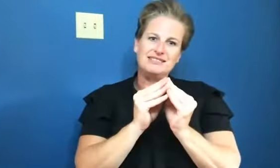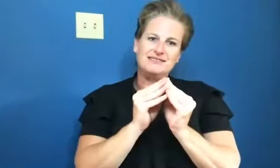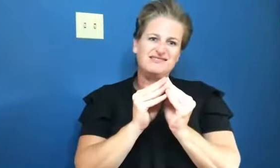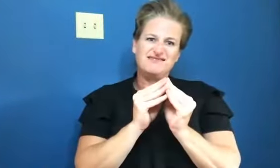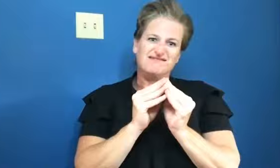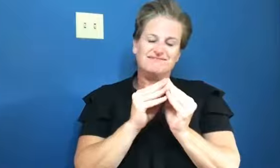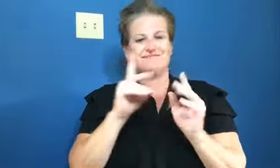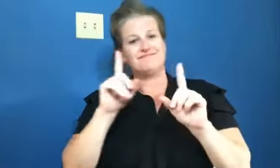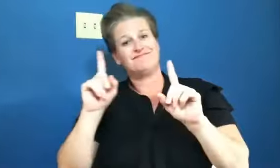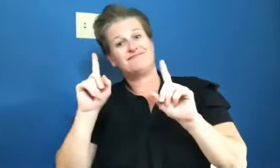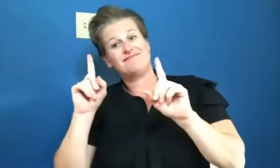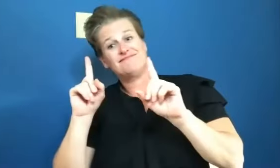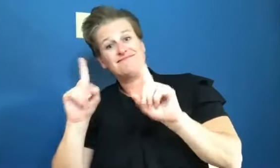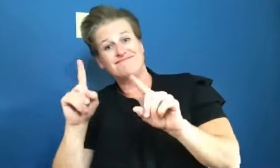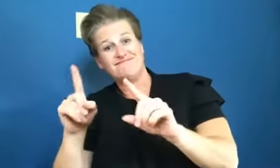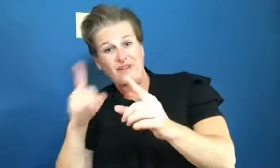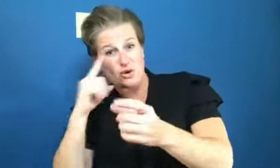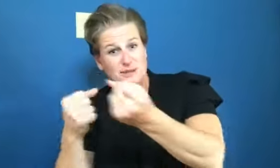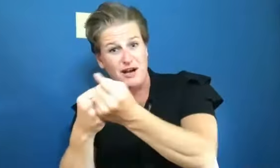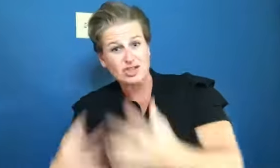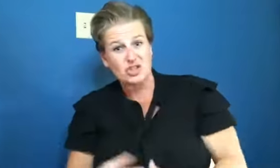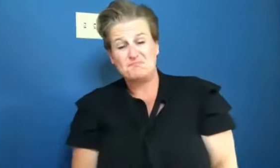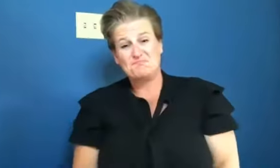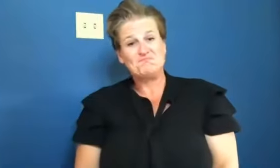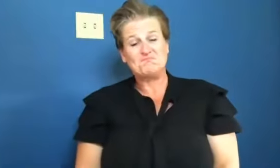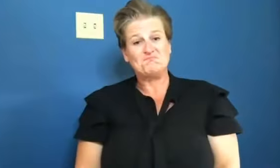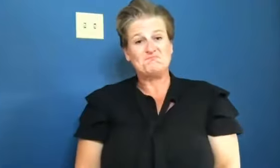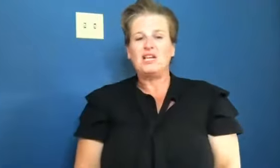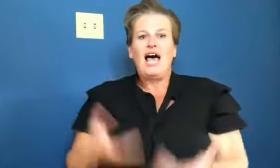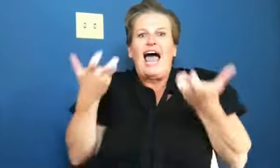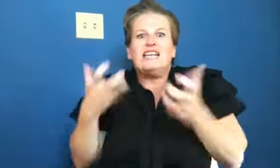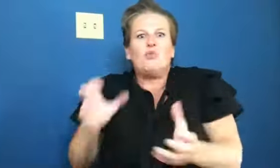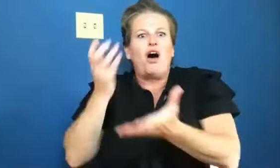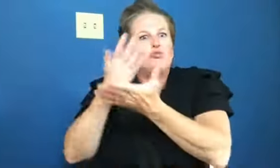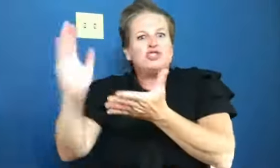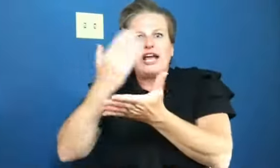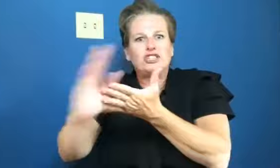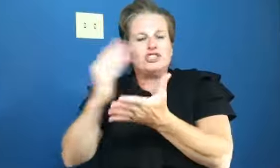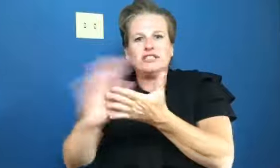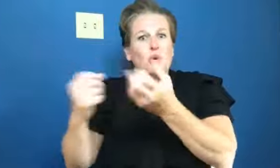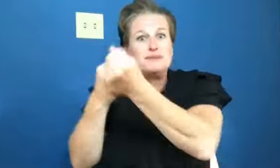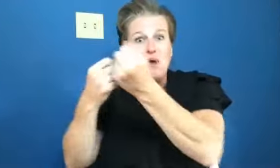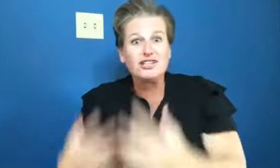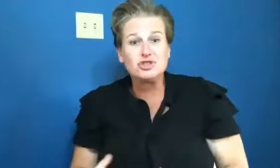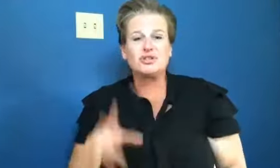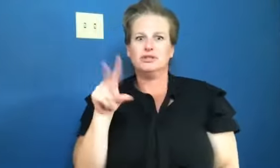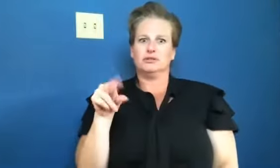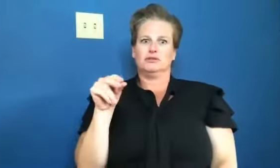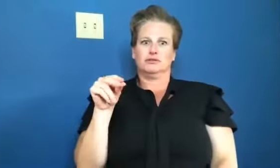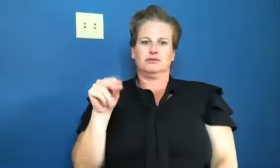It's because of the fear of rejection, because I had been rejected all my life. The person that you saw on the outside was living a